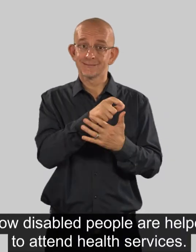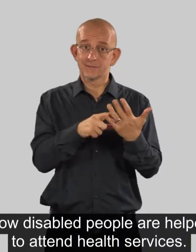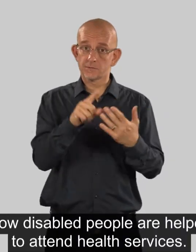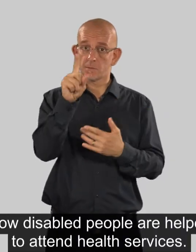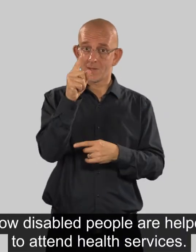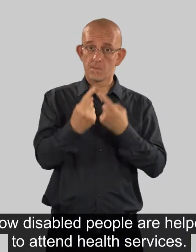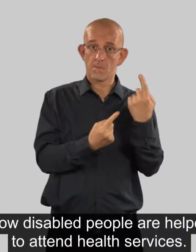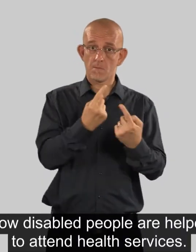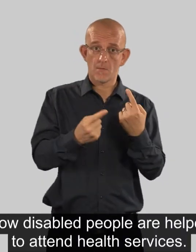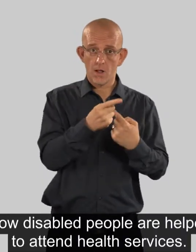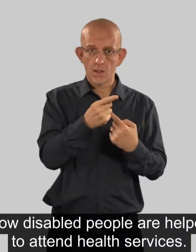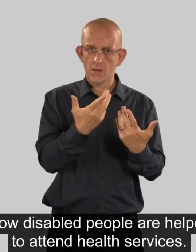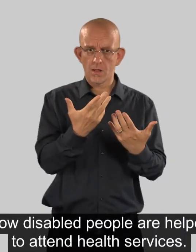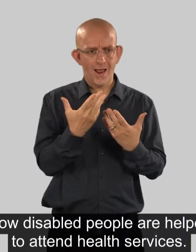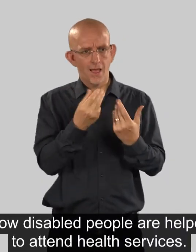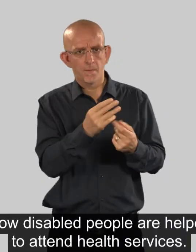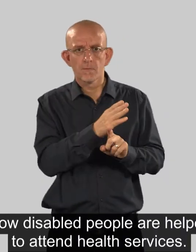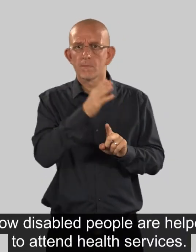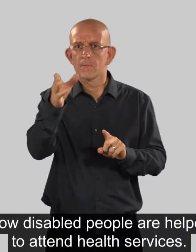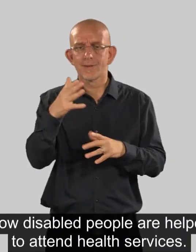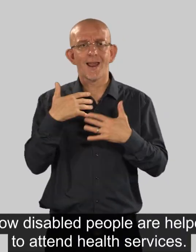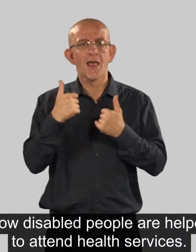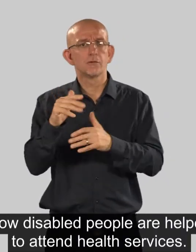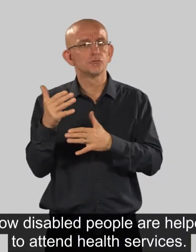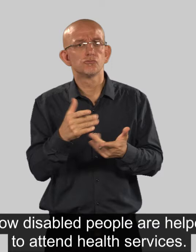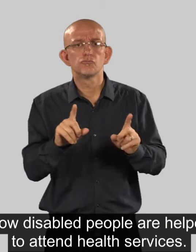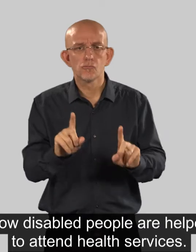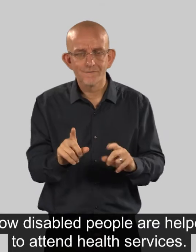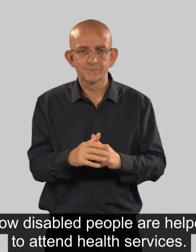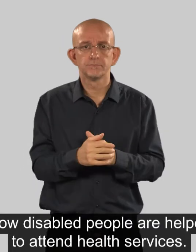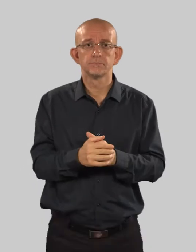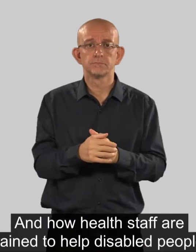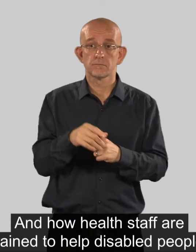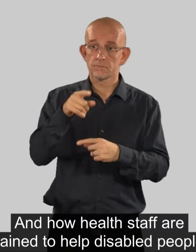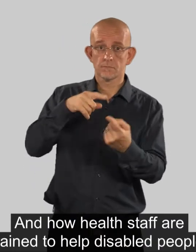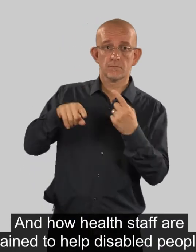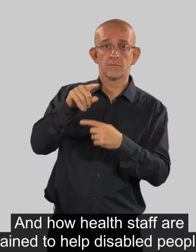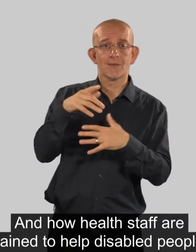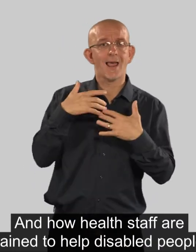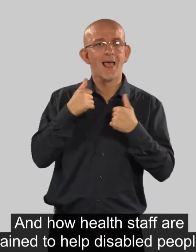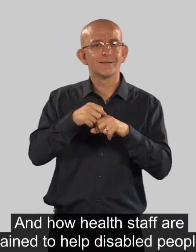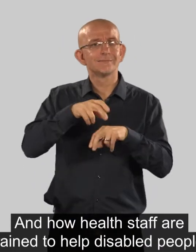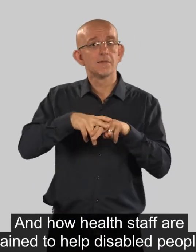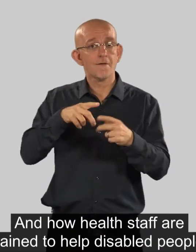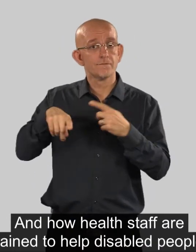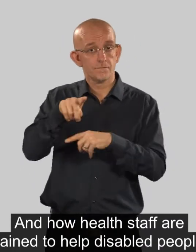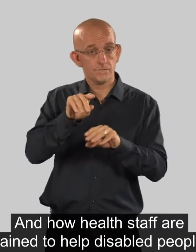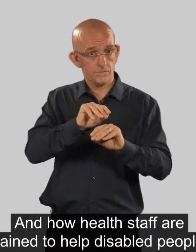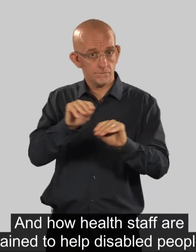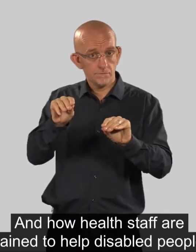how disabled people are helped to attend health services, and how health staff are trained to help